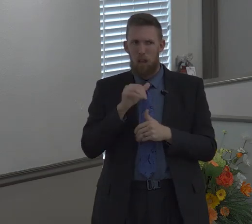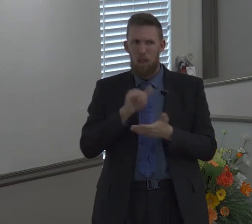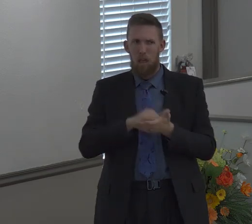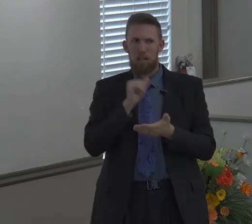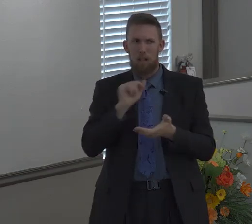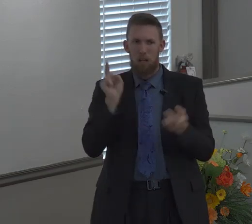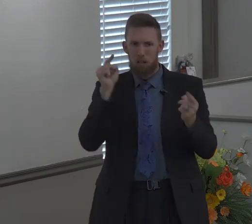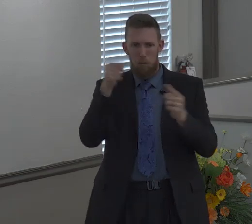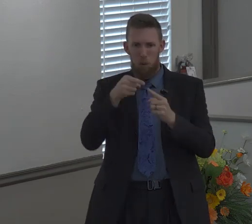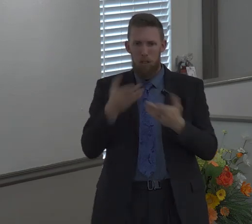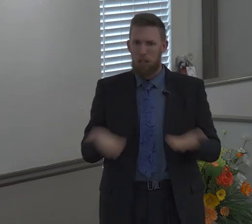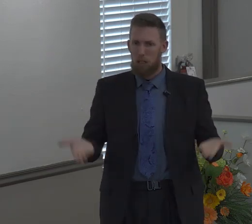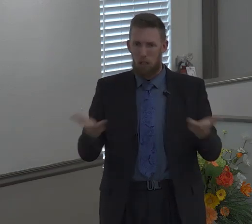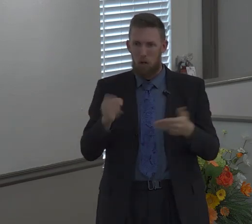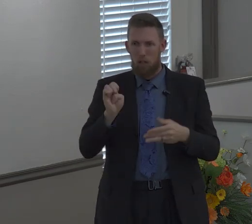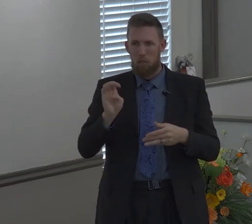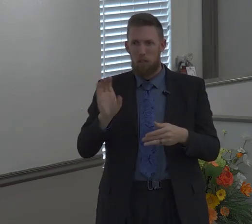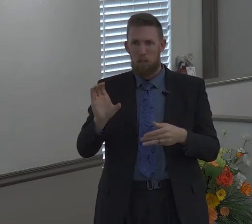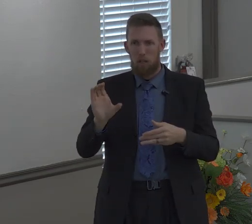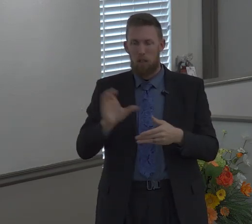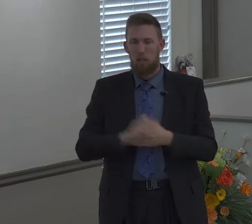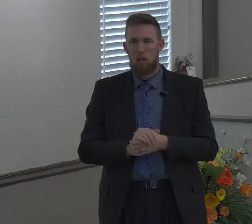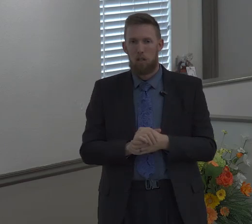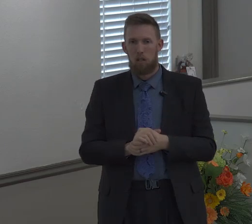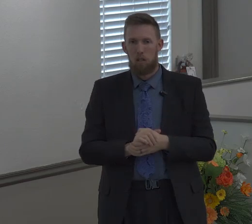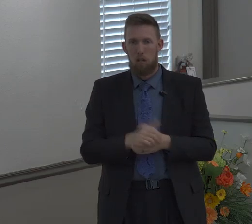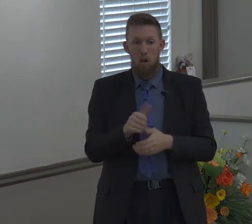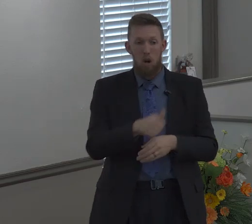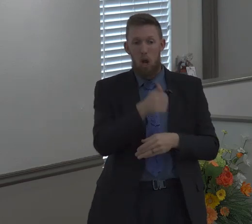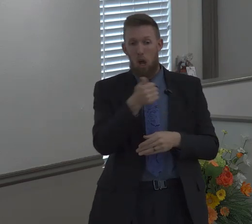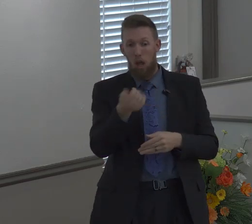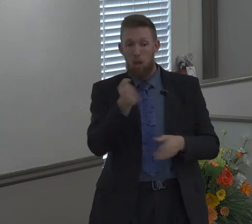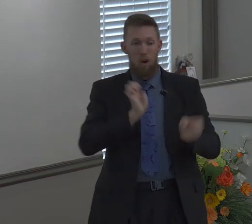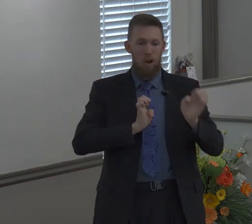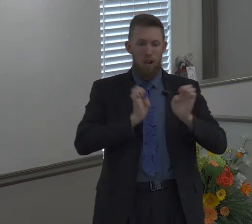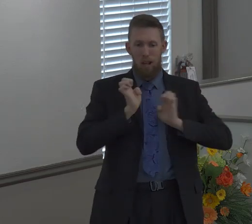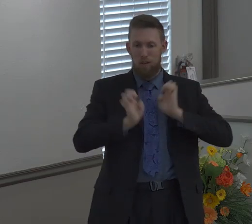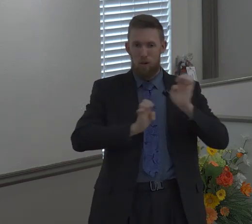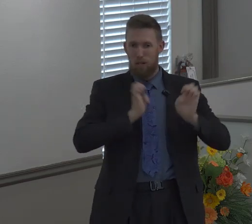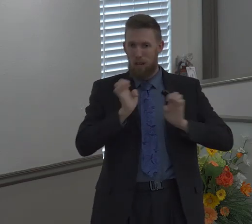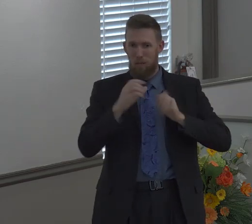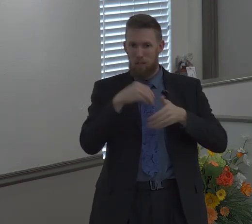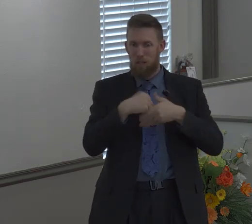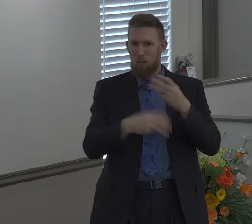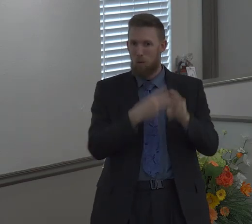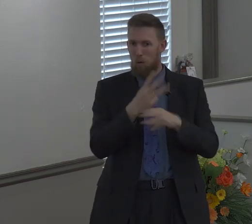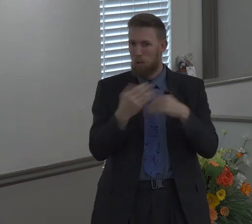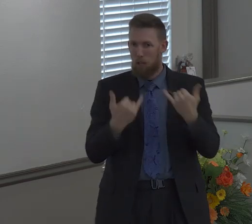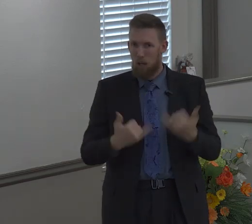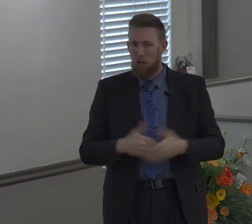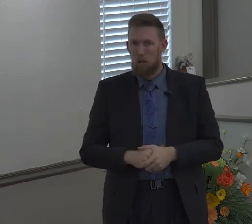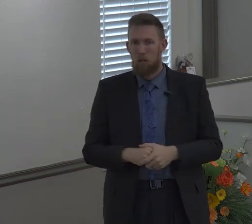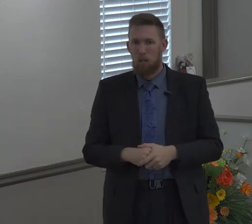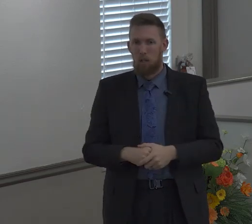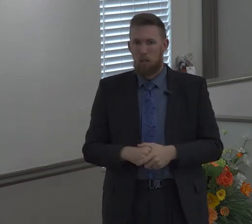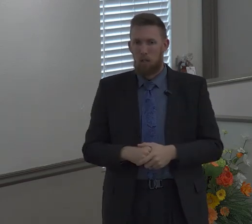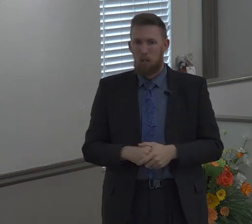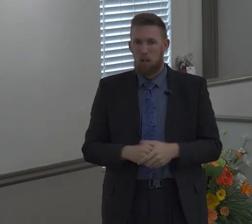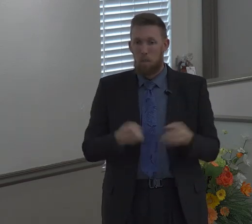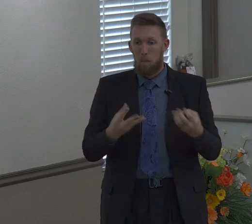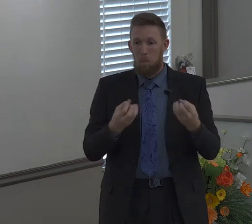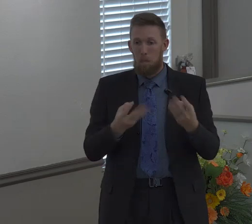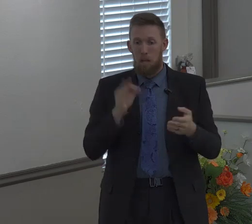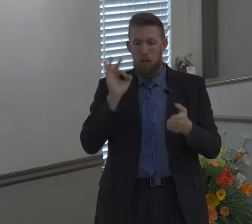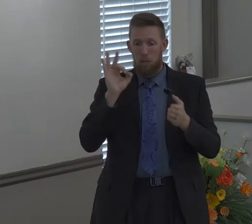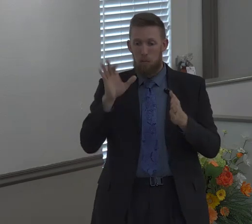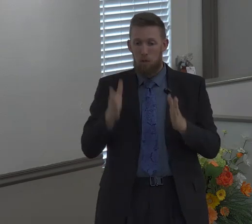That's not what we come to church for. There's other ways to be entertained. The preacher who preaches the